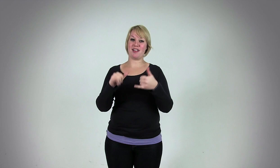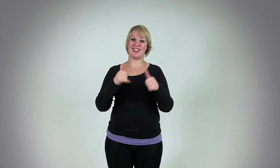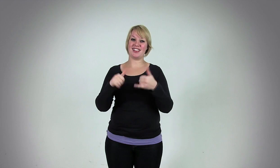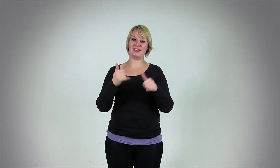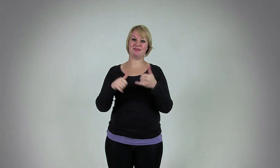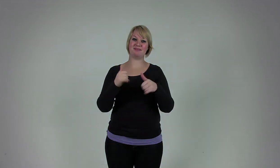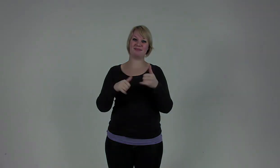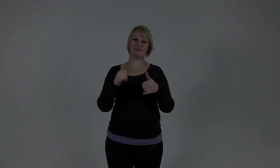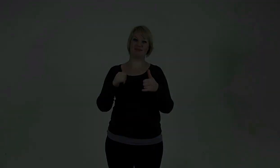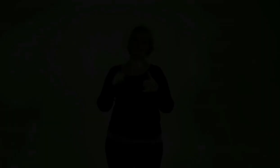celebrate.